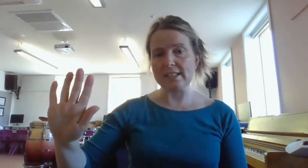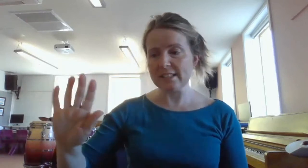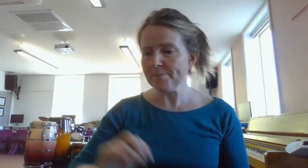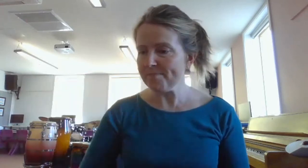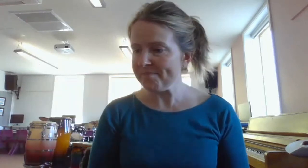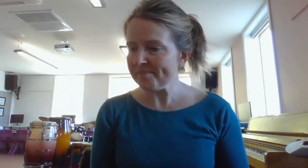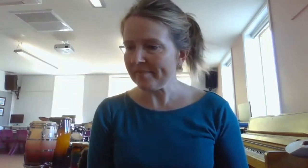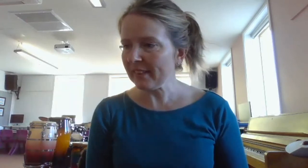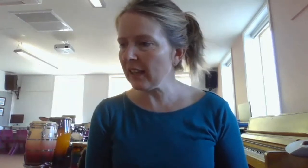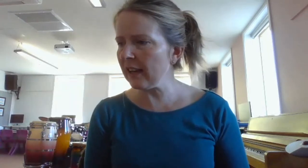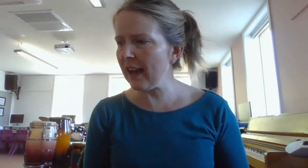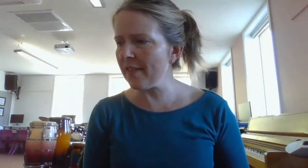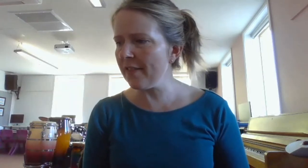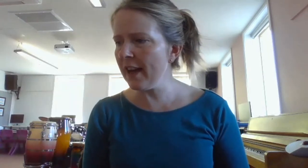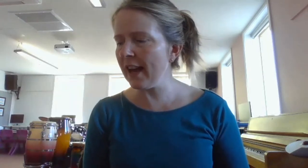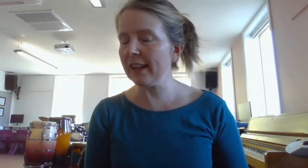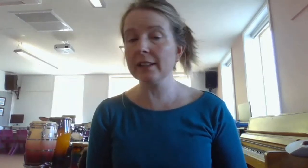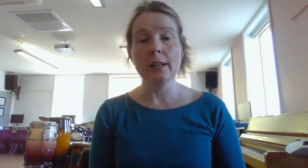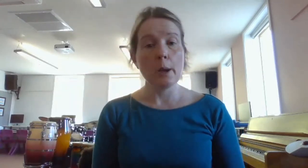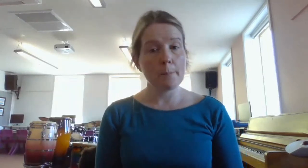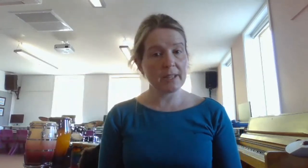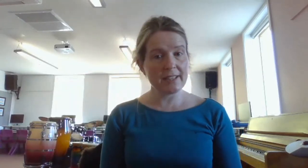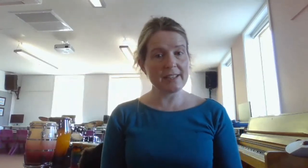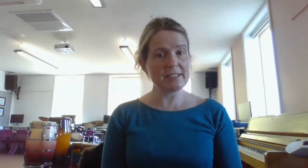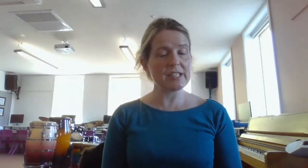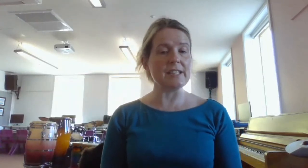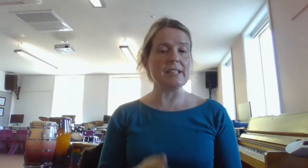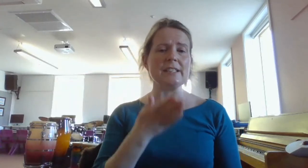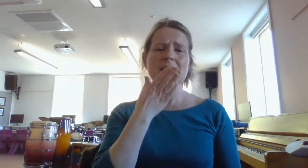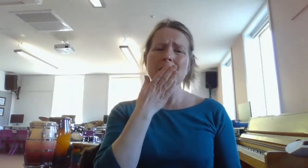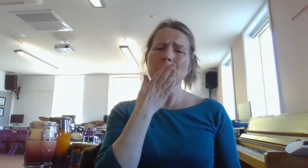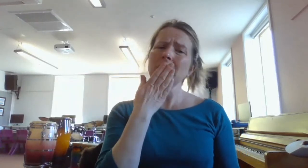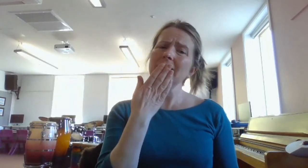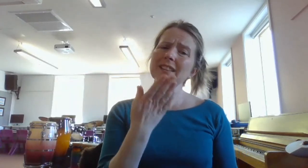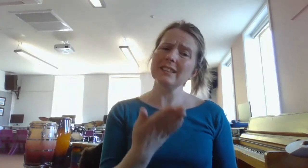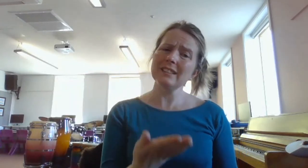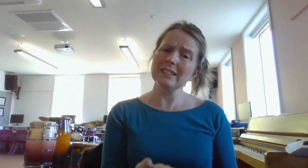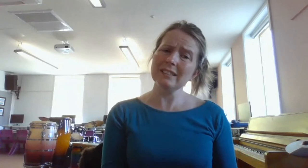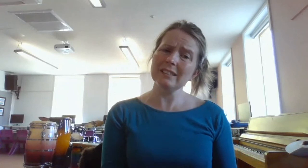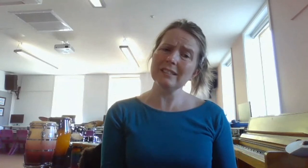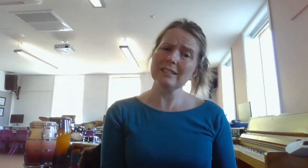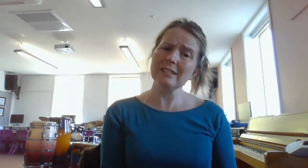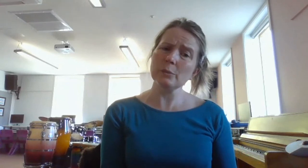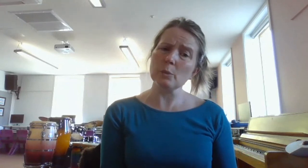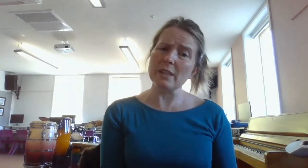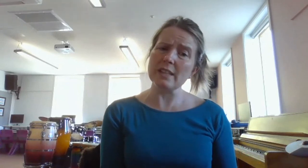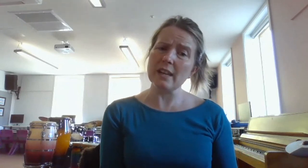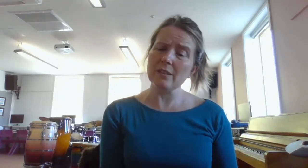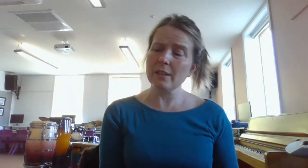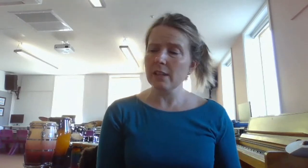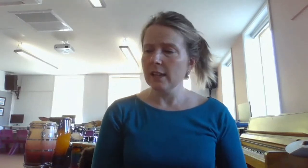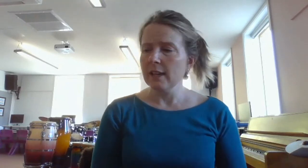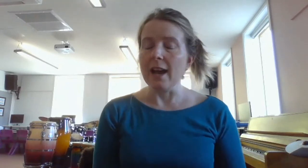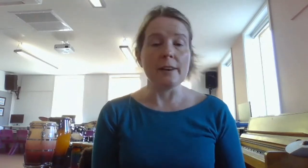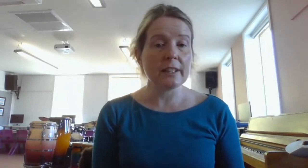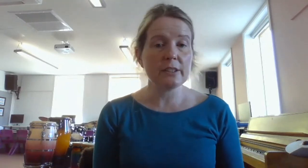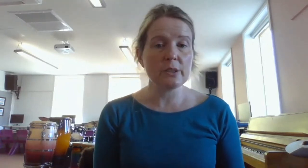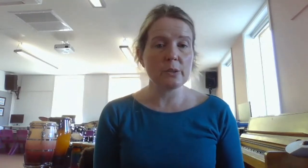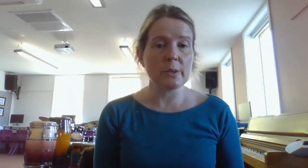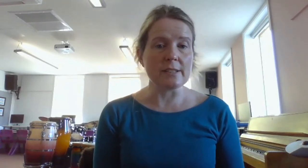easy. And then please to the knees, please, all the way down. And thank you is nice